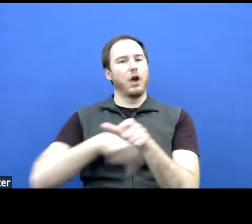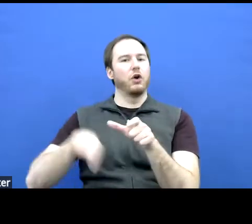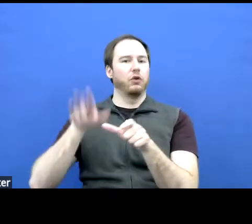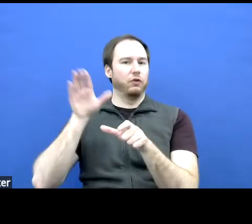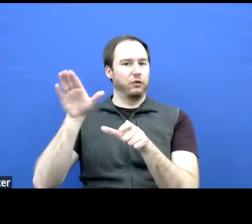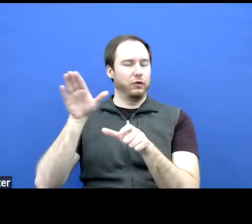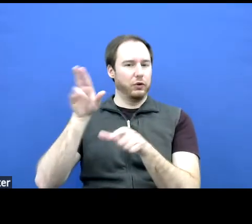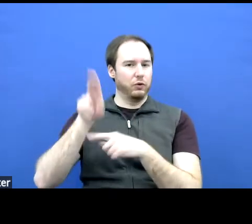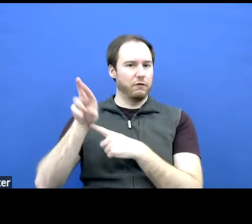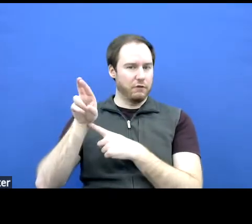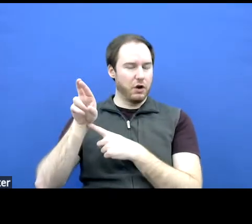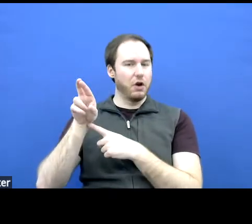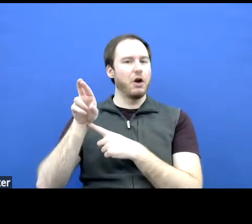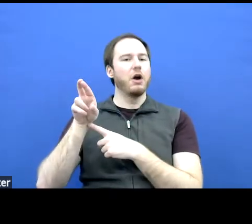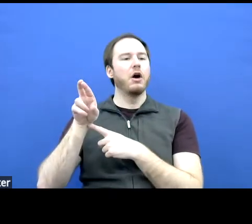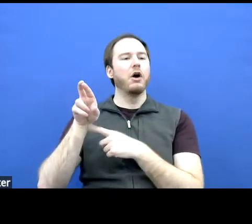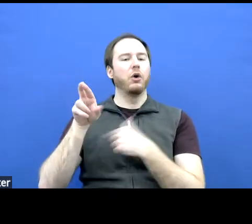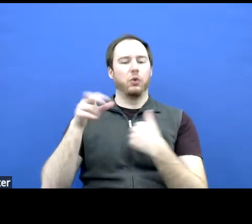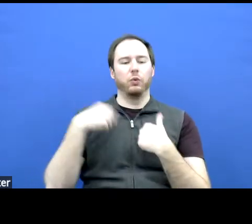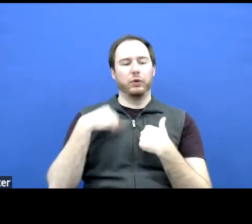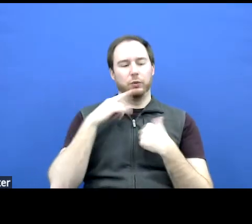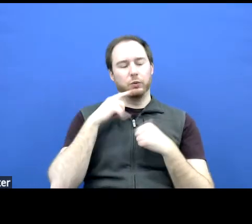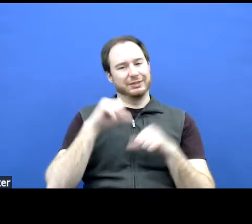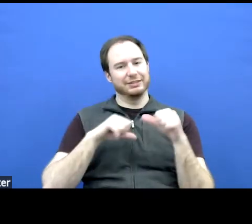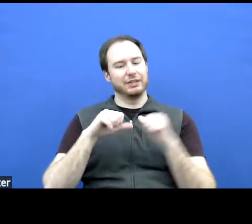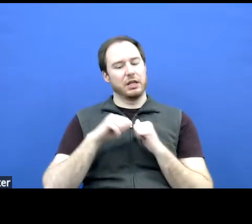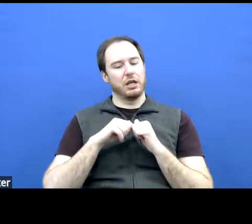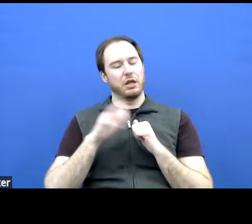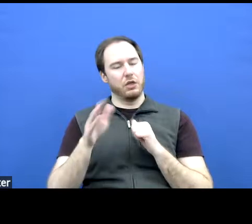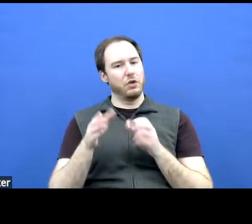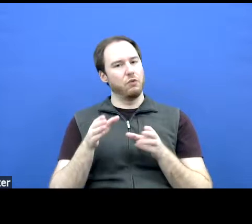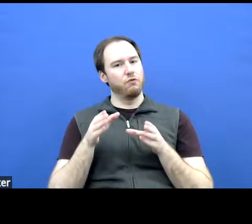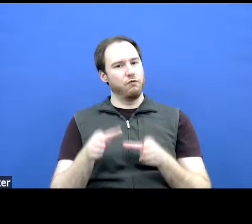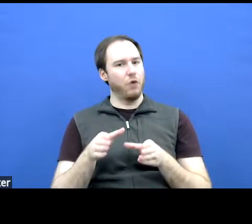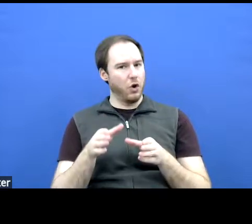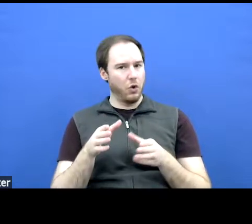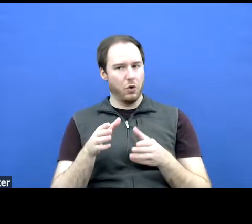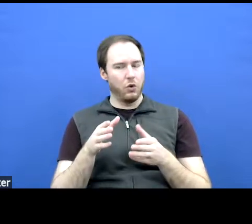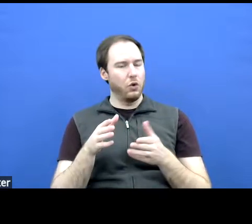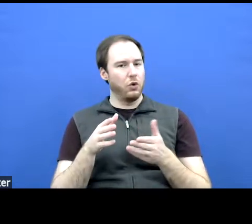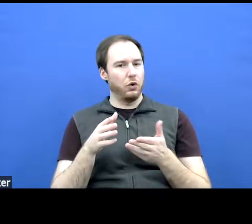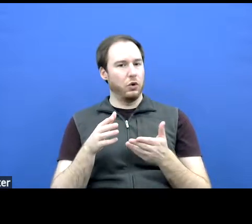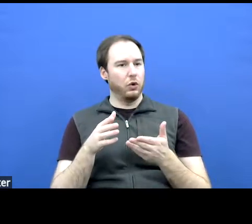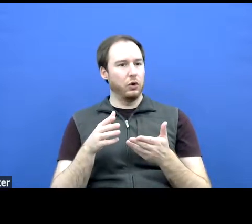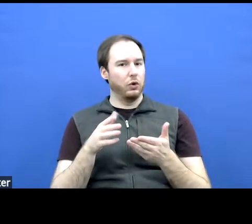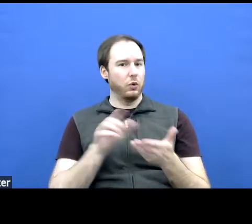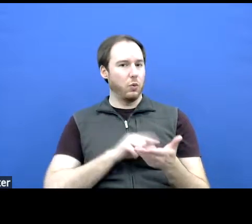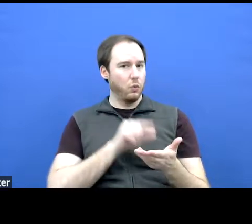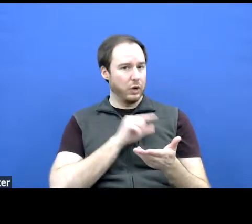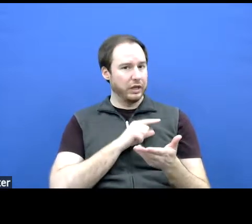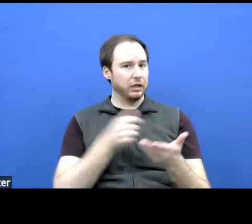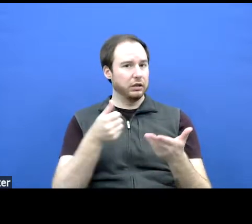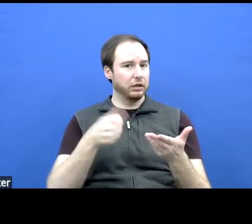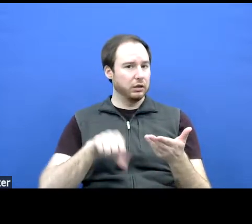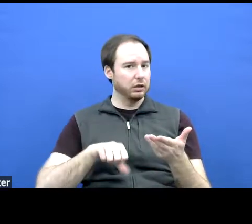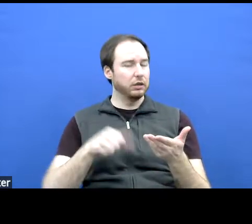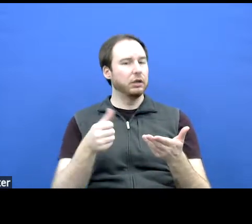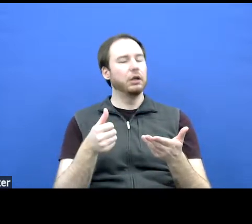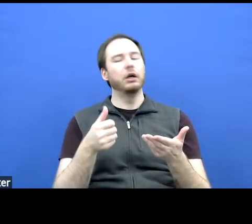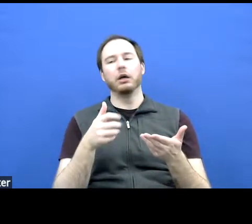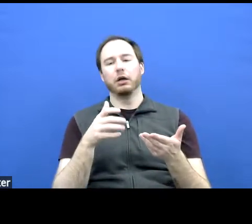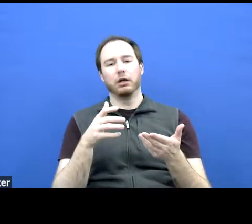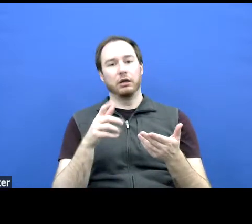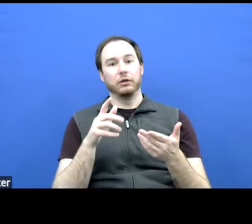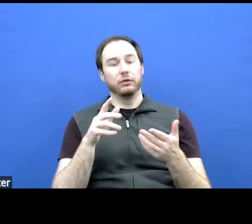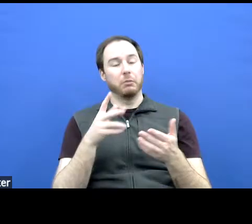road, and so as part of this project, we are assessing the condition of that, and that would include not only the